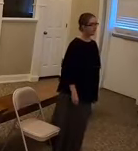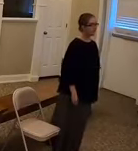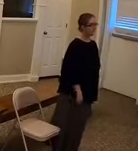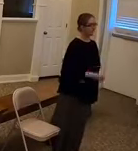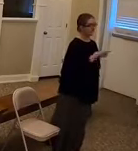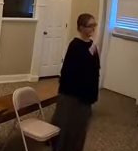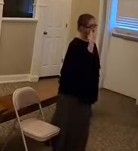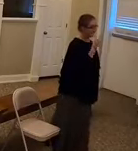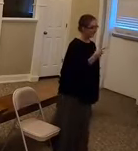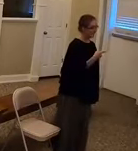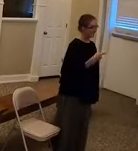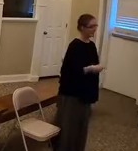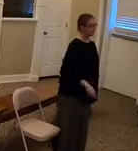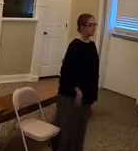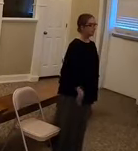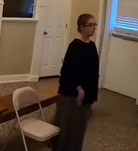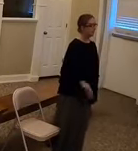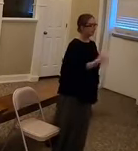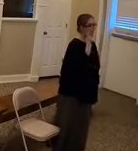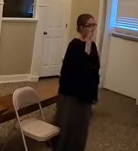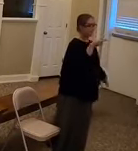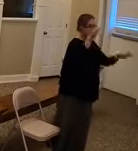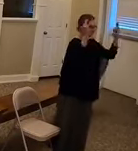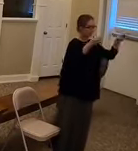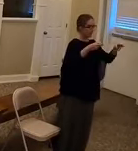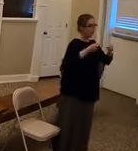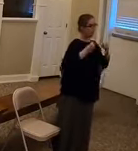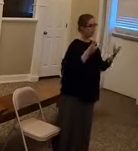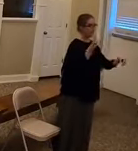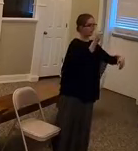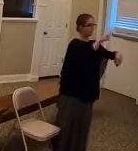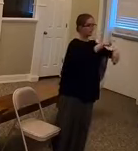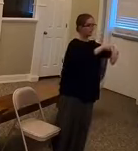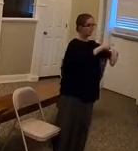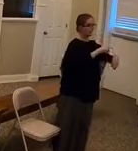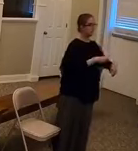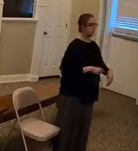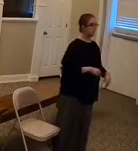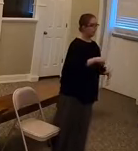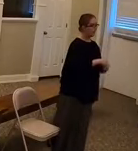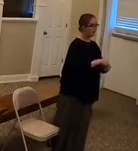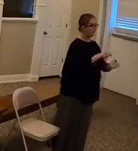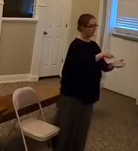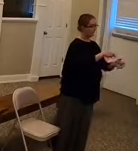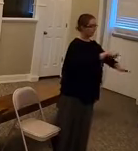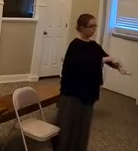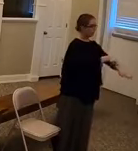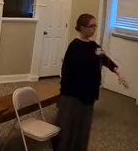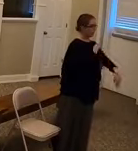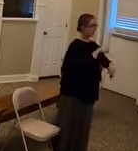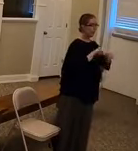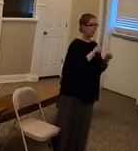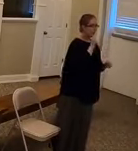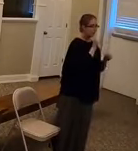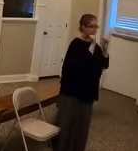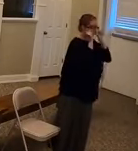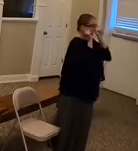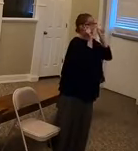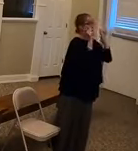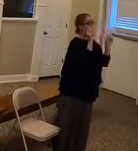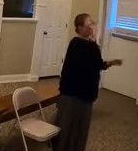just saying, seen it happen way too many times. Hallelujah. I've been in this a long time, folks. You can't surprise me with